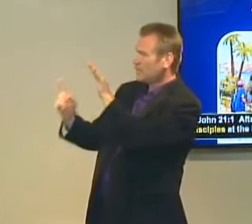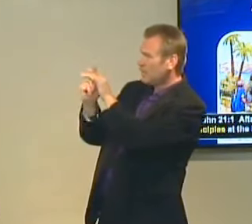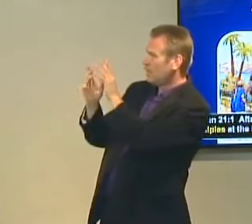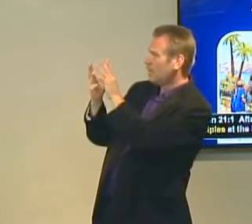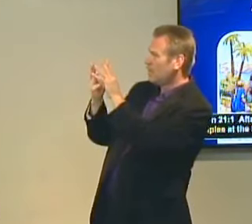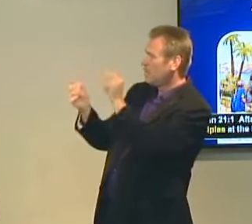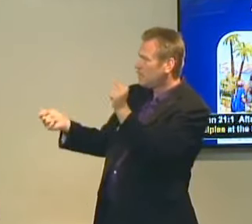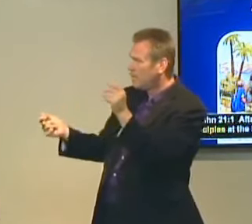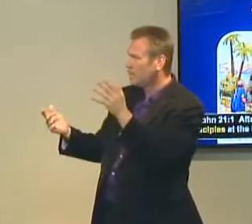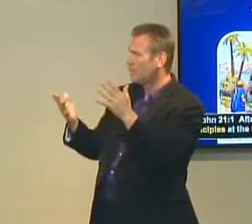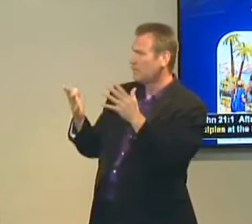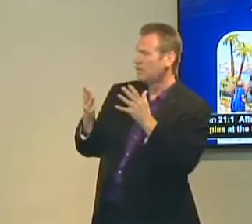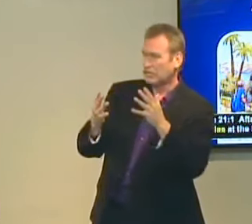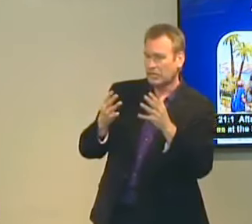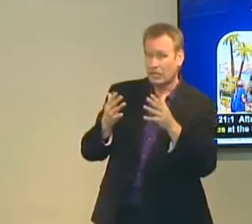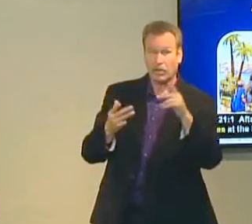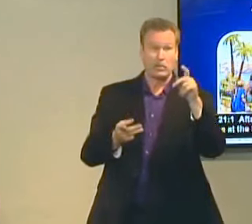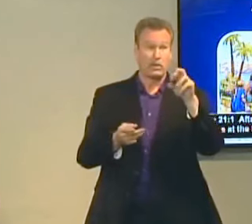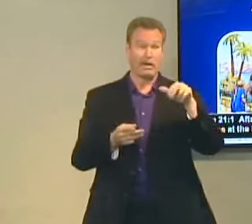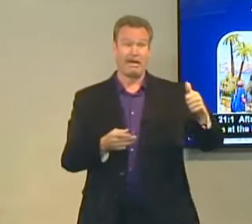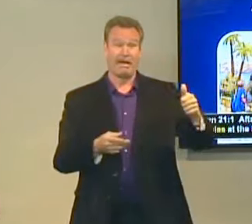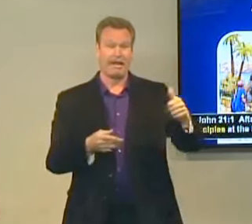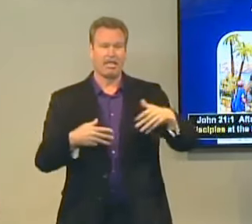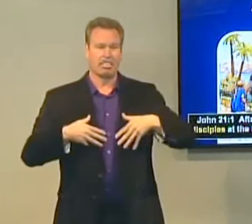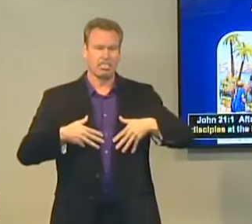They had seen him. He had appeared to them.